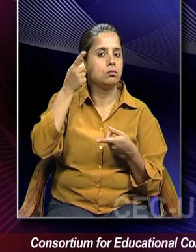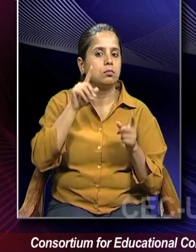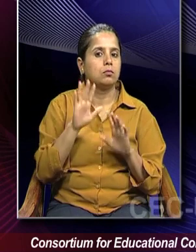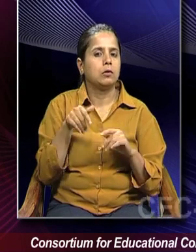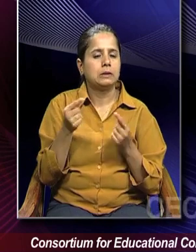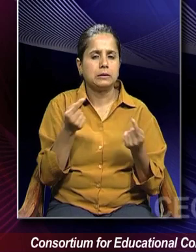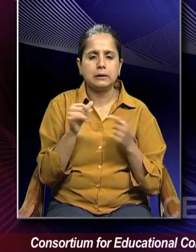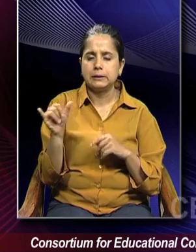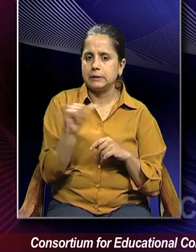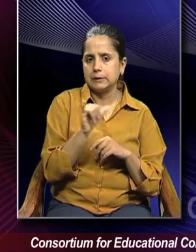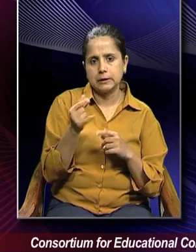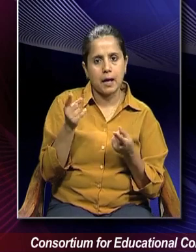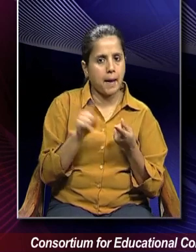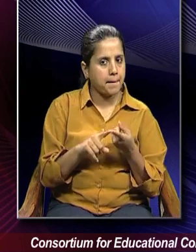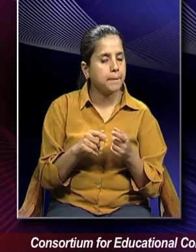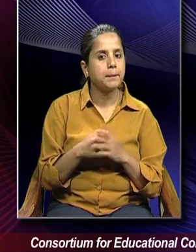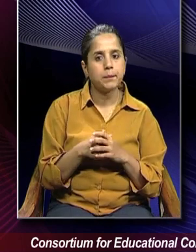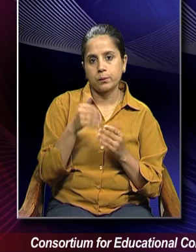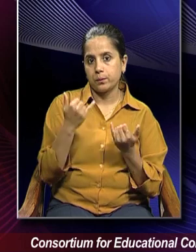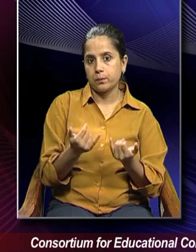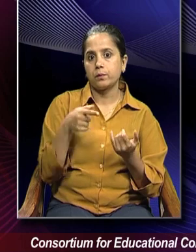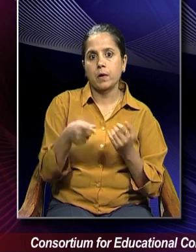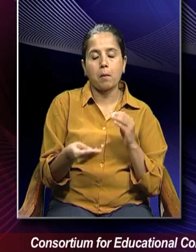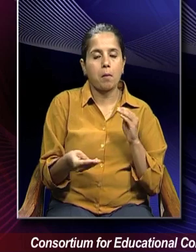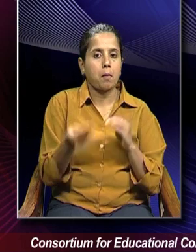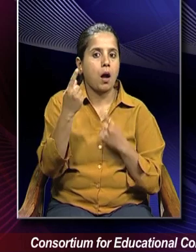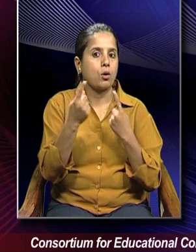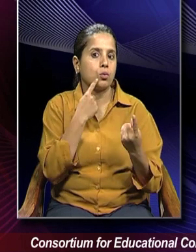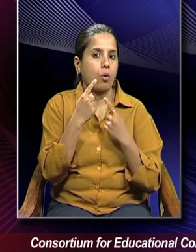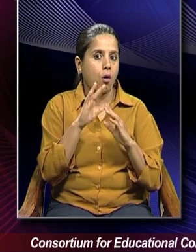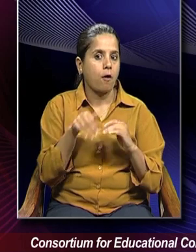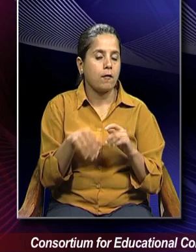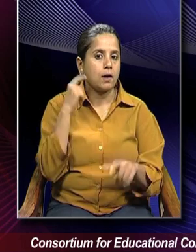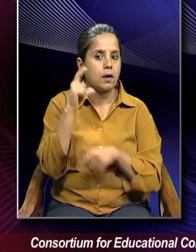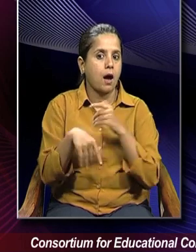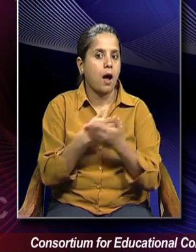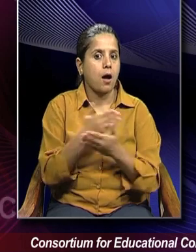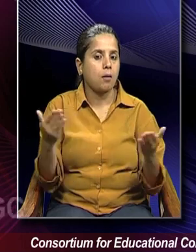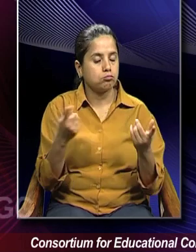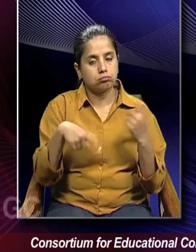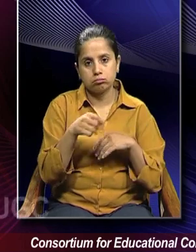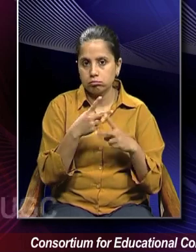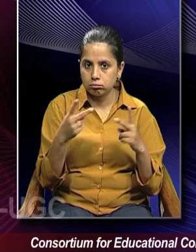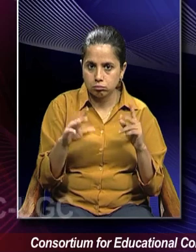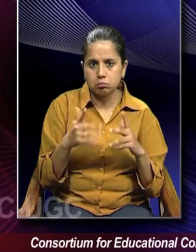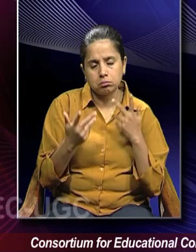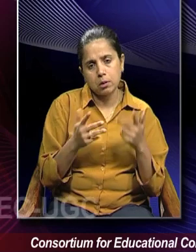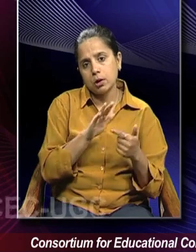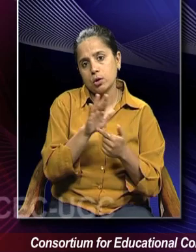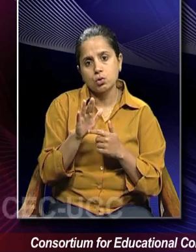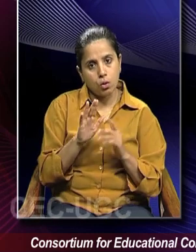a similar approach. It is now being increasingly talked by the corporate enterprises. It may be indicated